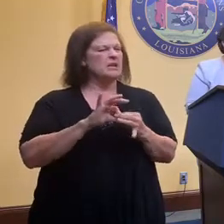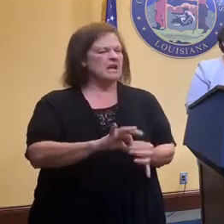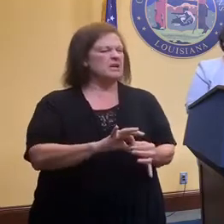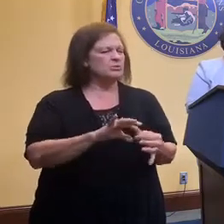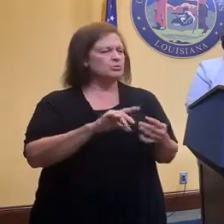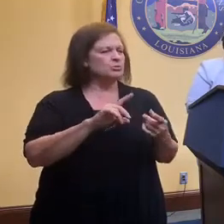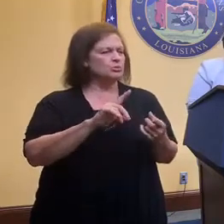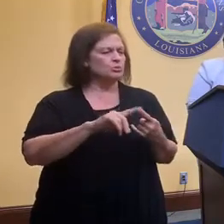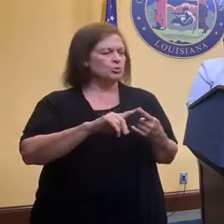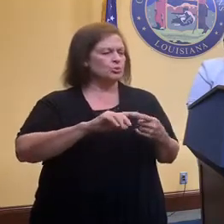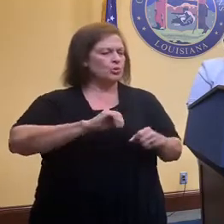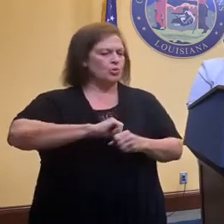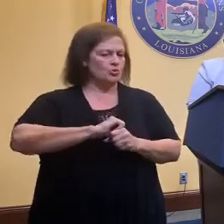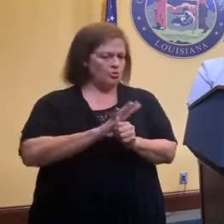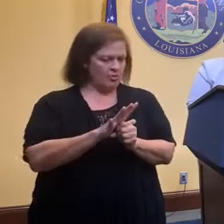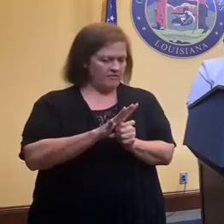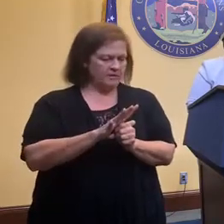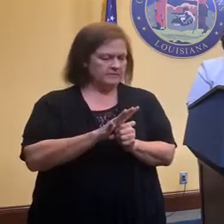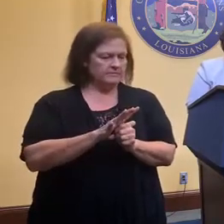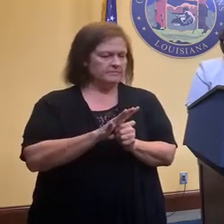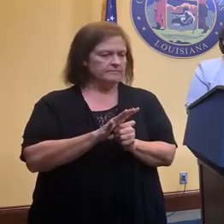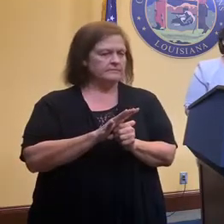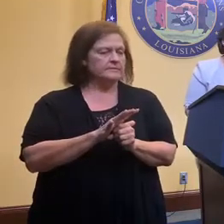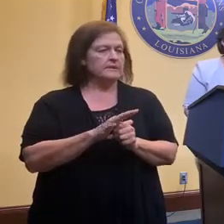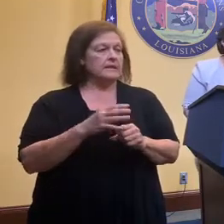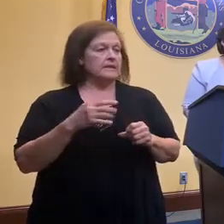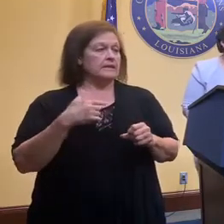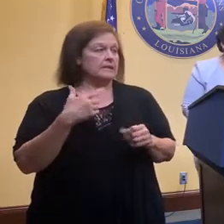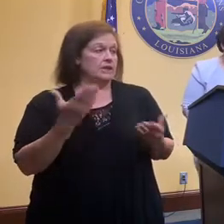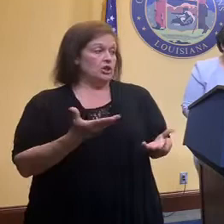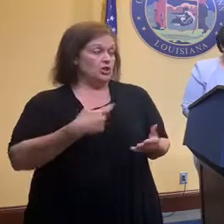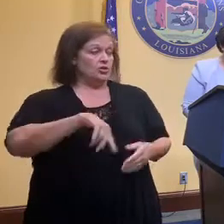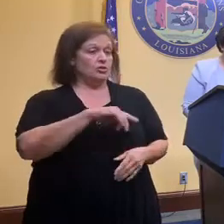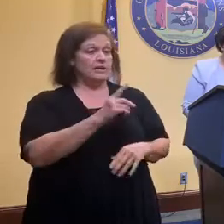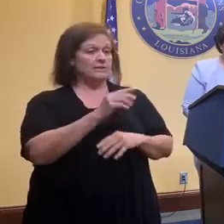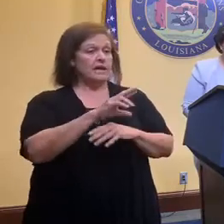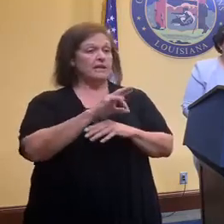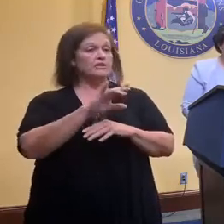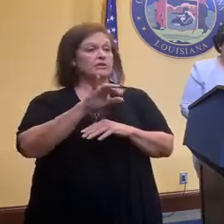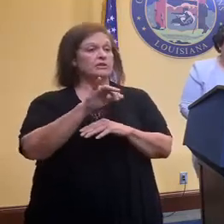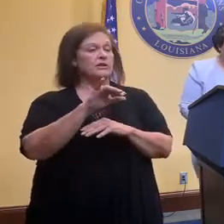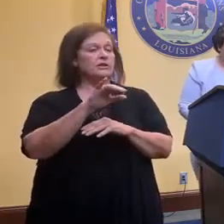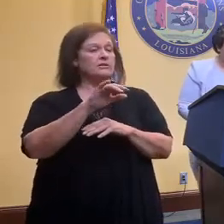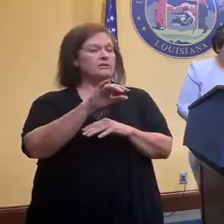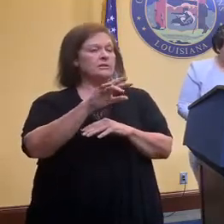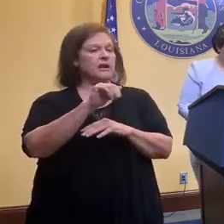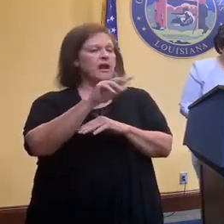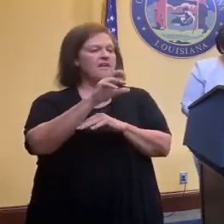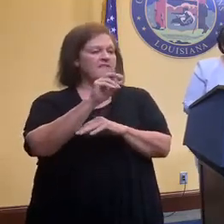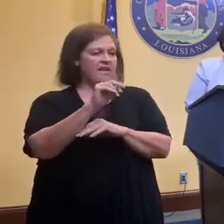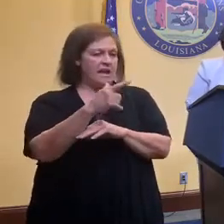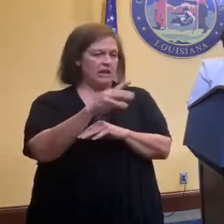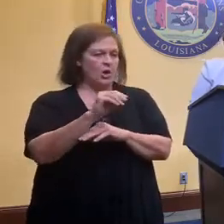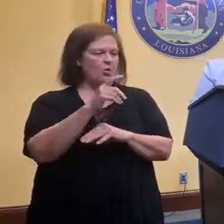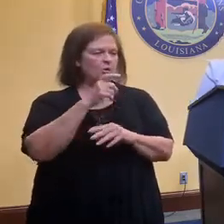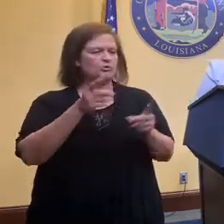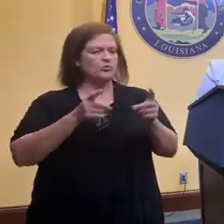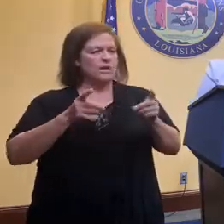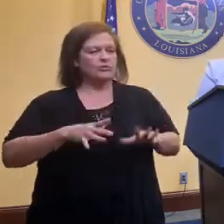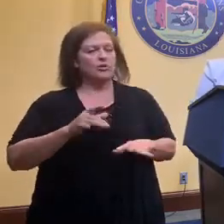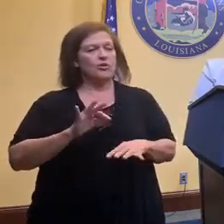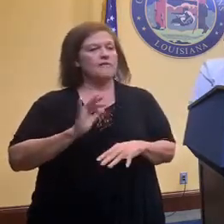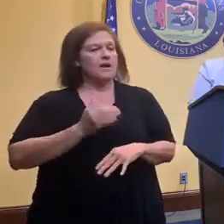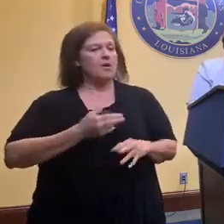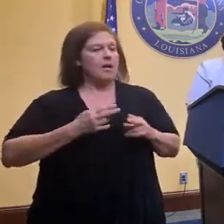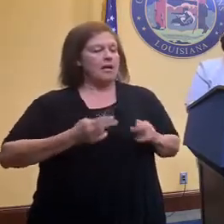to COVID-19. I'm joined here by Dr. Jennifer Vegno, as you know, is our director of